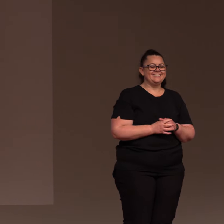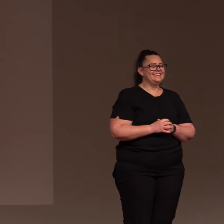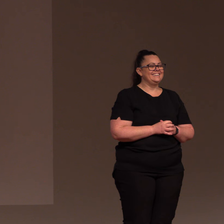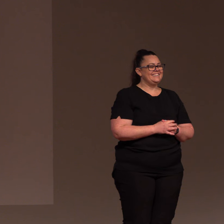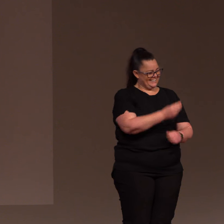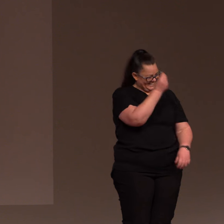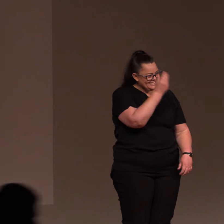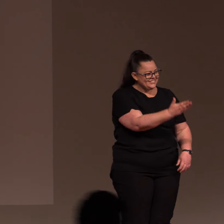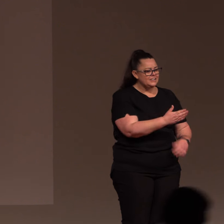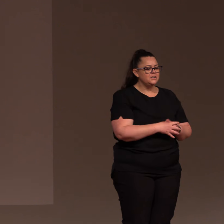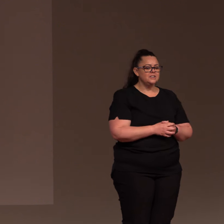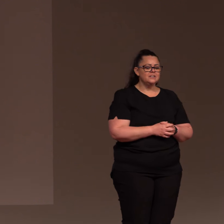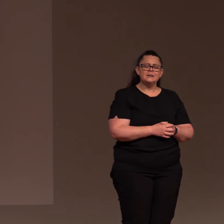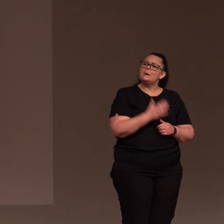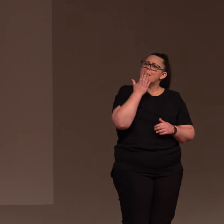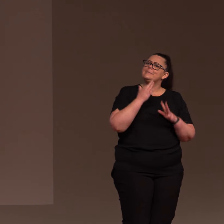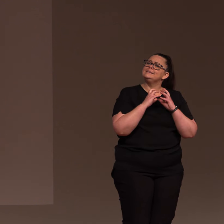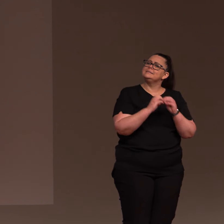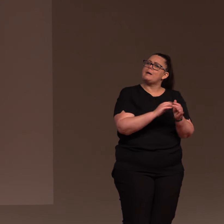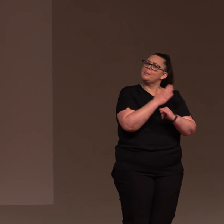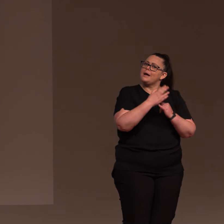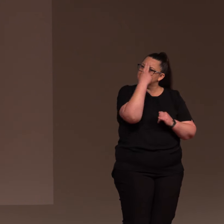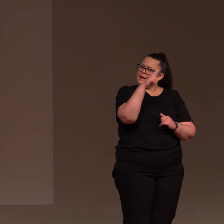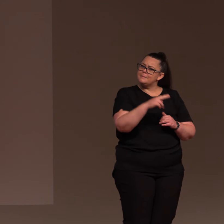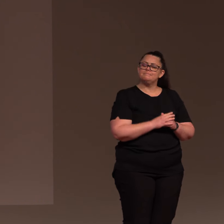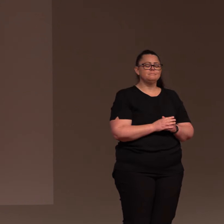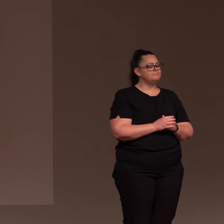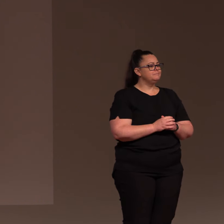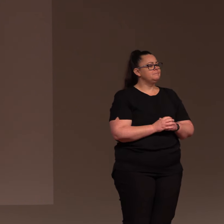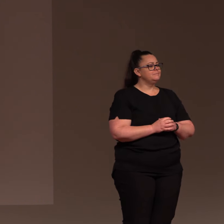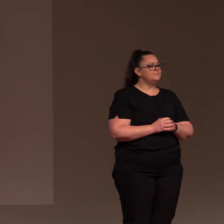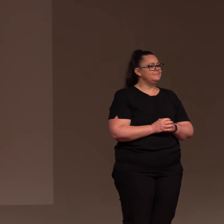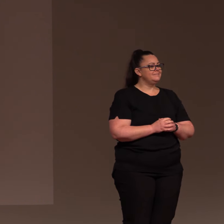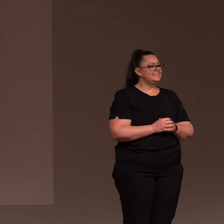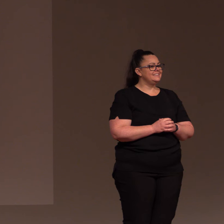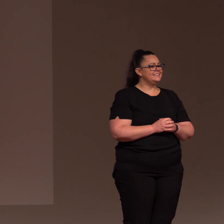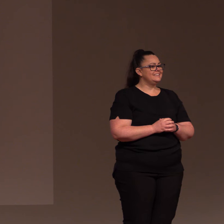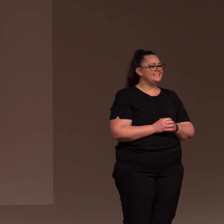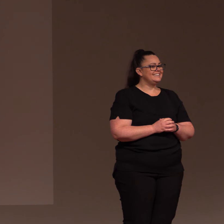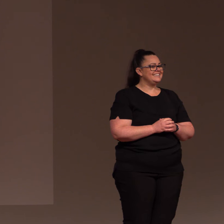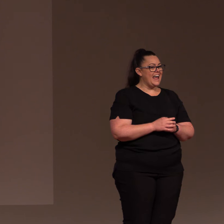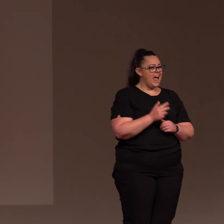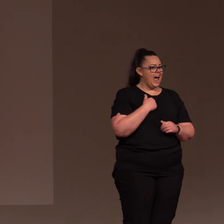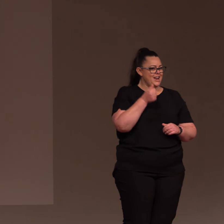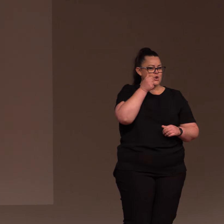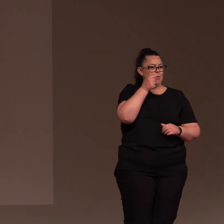And I told them, and they said, can you spell your surname? And I could tell they were Googling me.